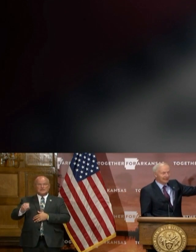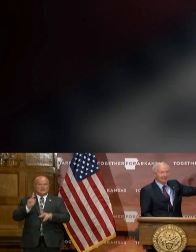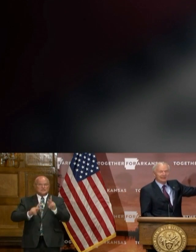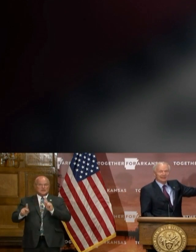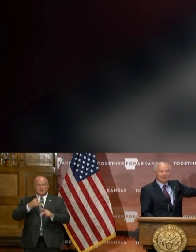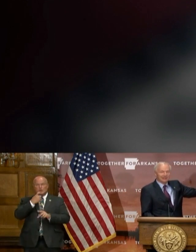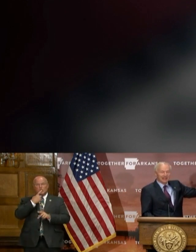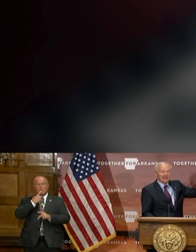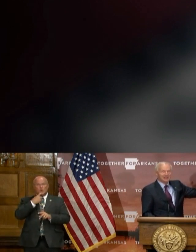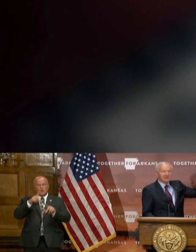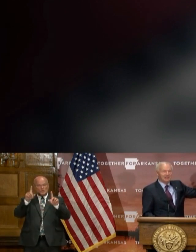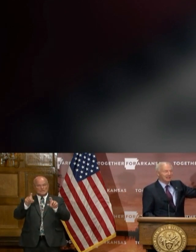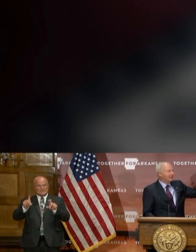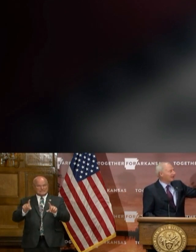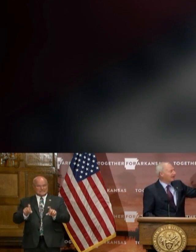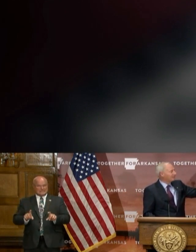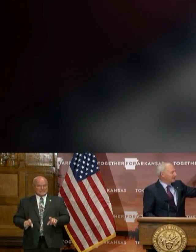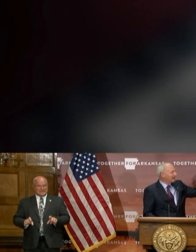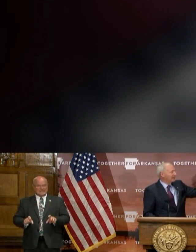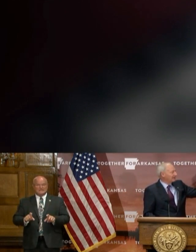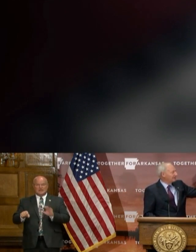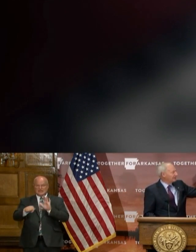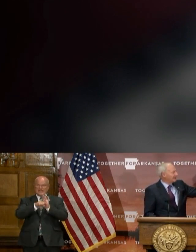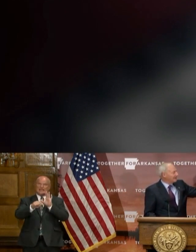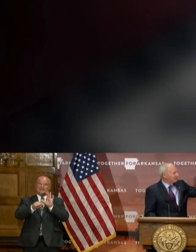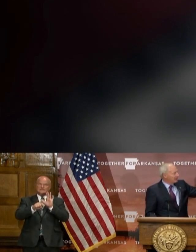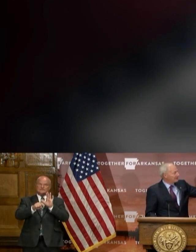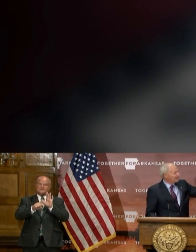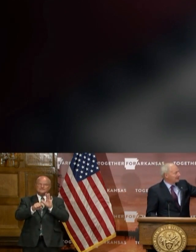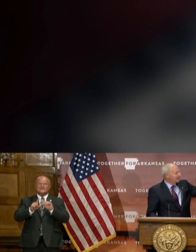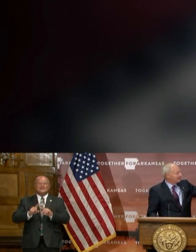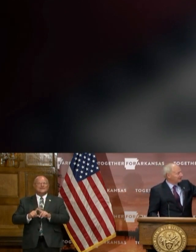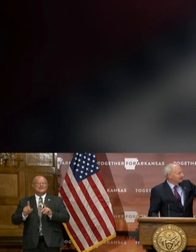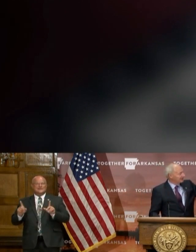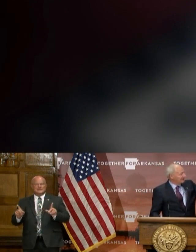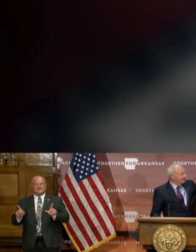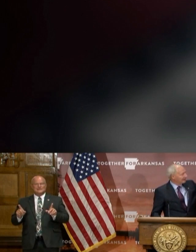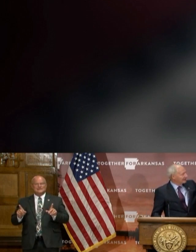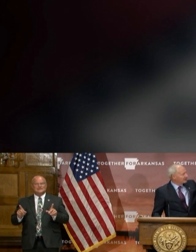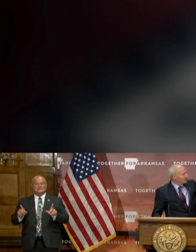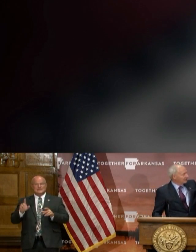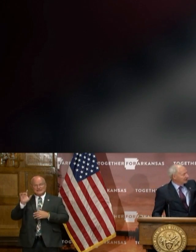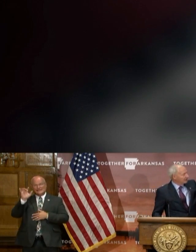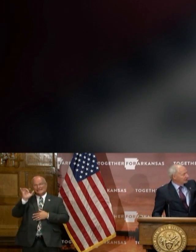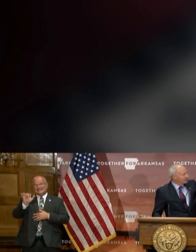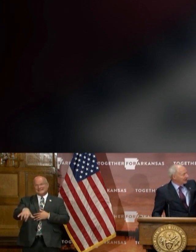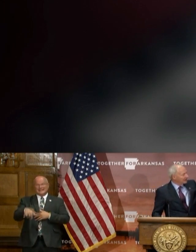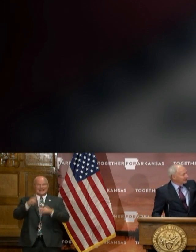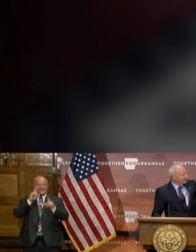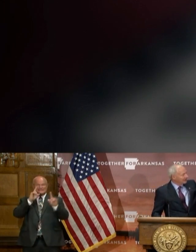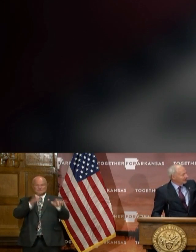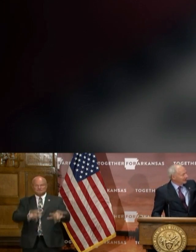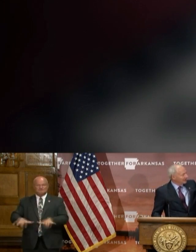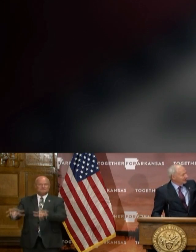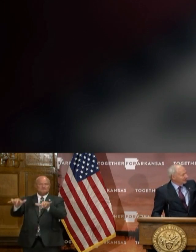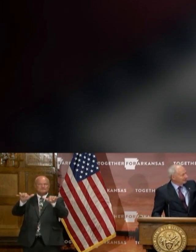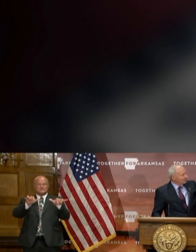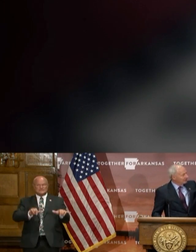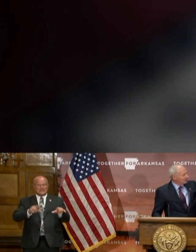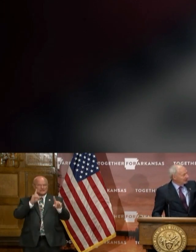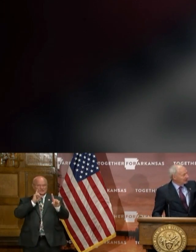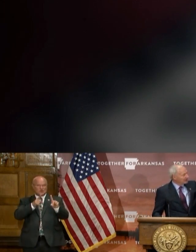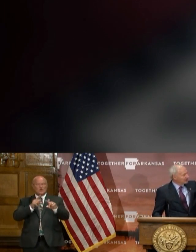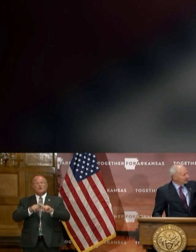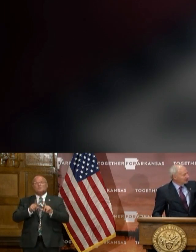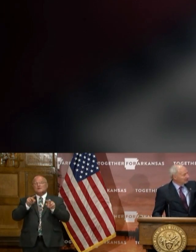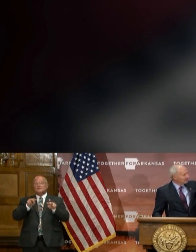who get the test are negative. But, that's sort of the gold standard. But if you